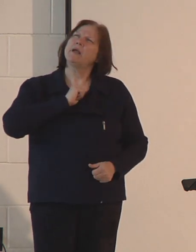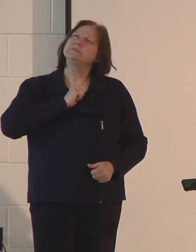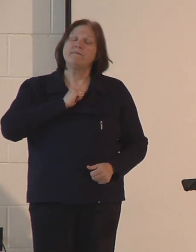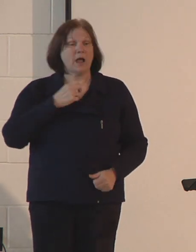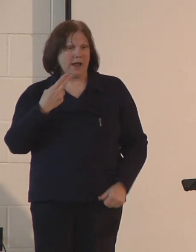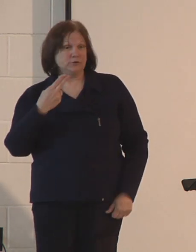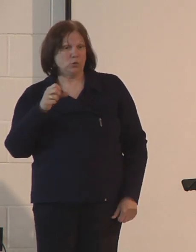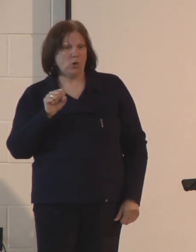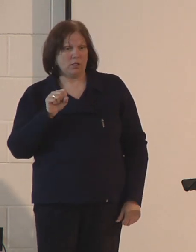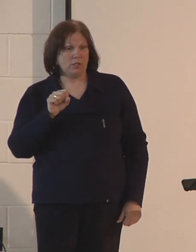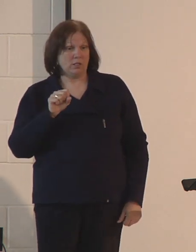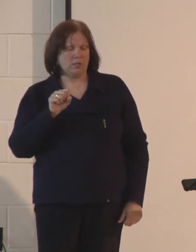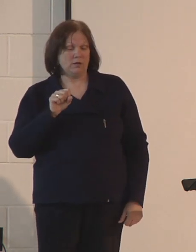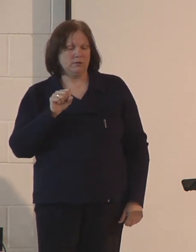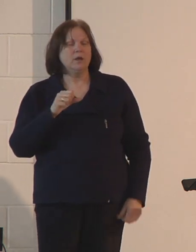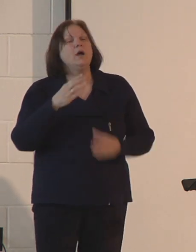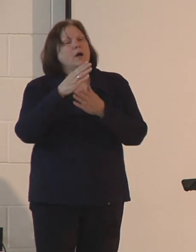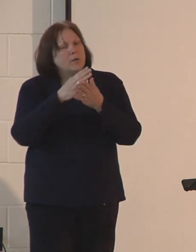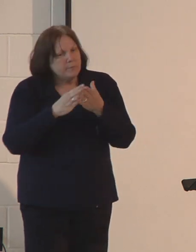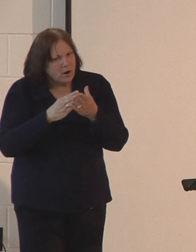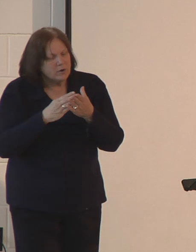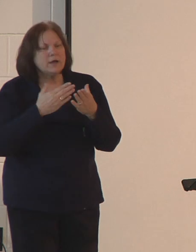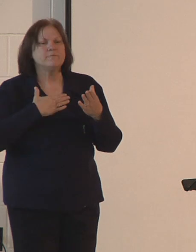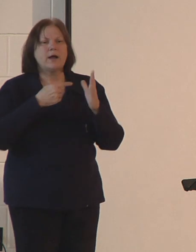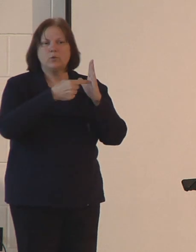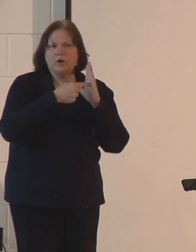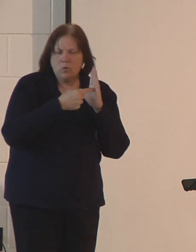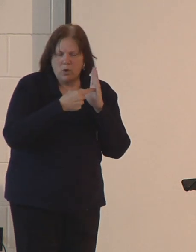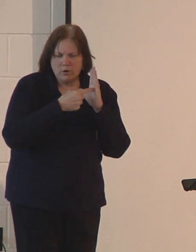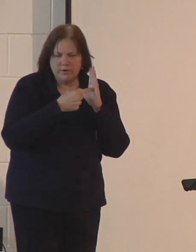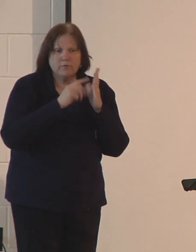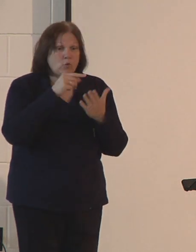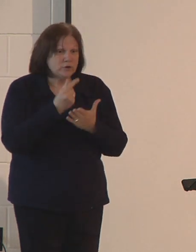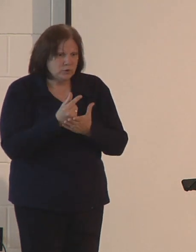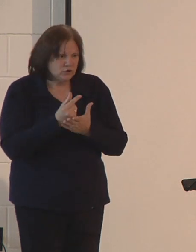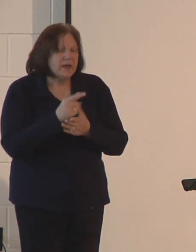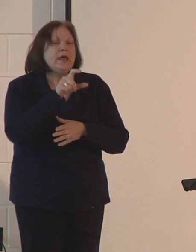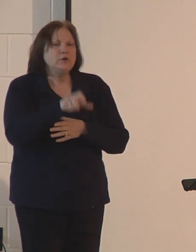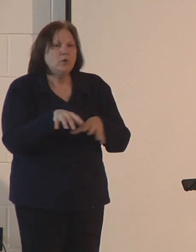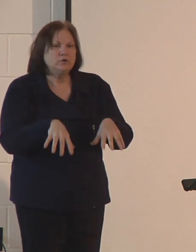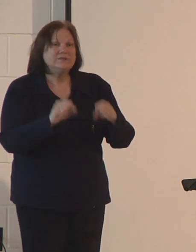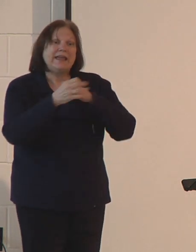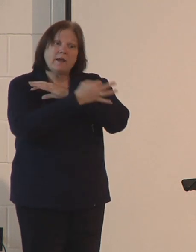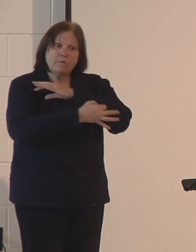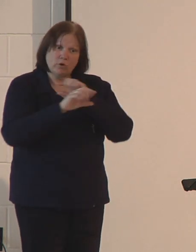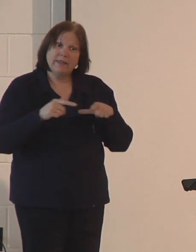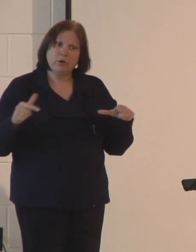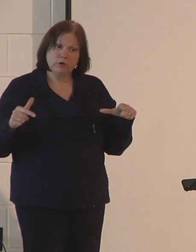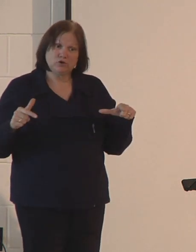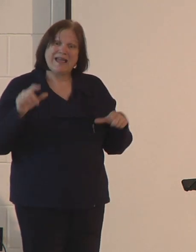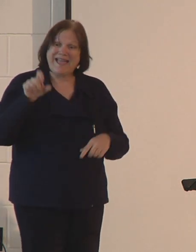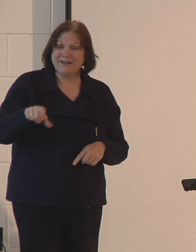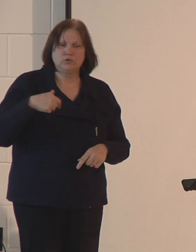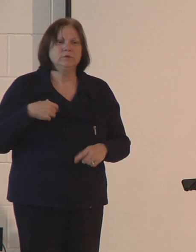school, and part of my requirement for graduation was you have to take a foreign language. So